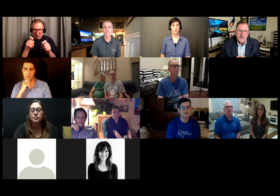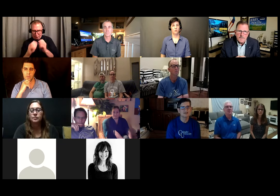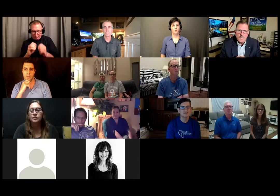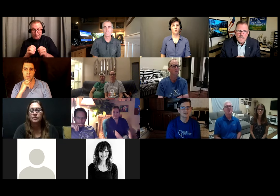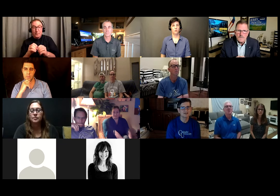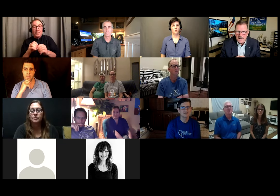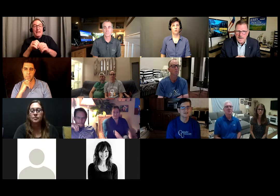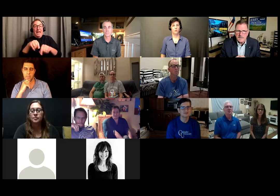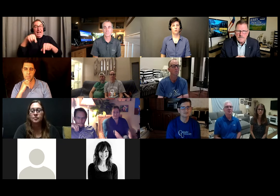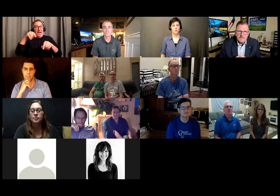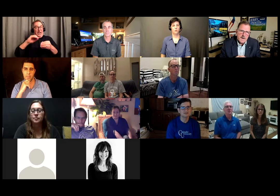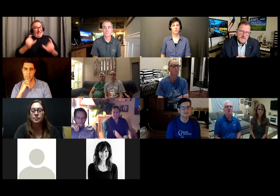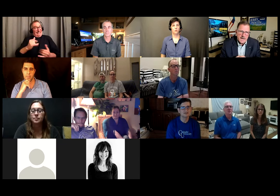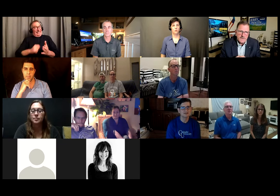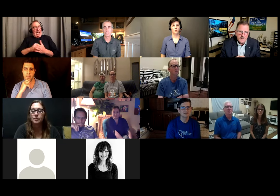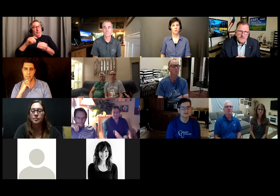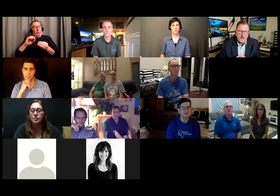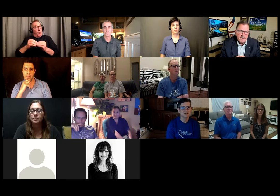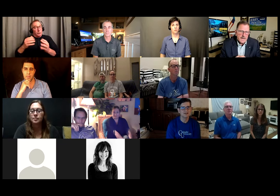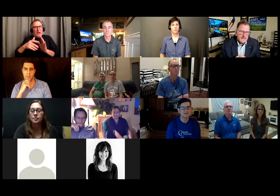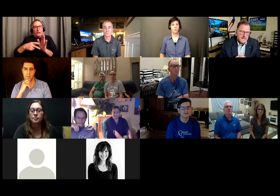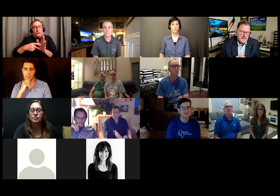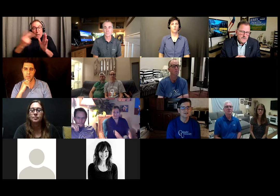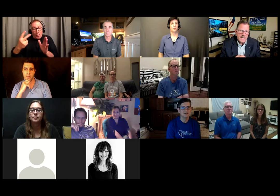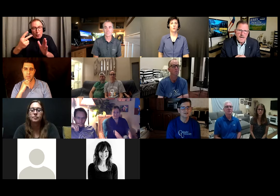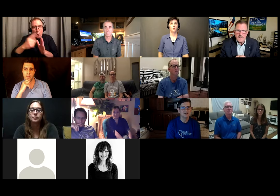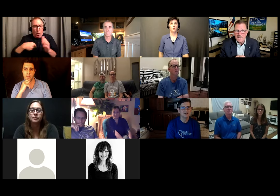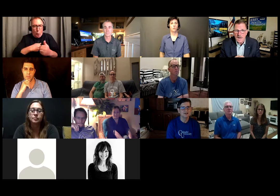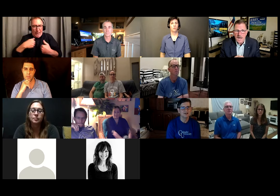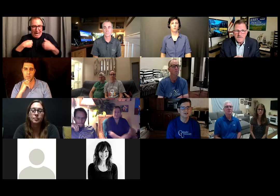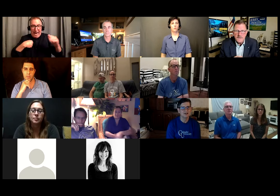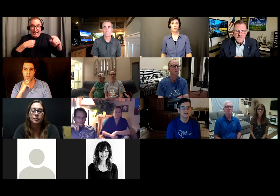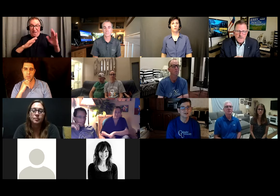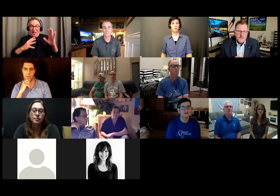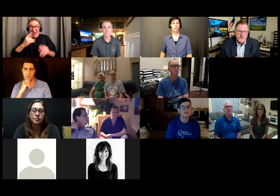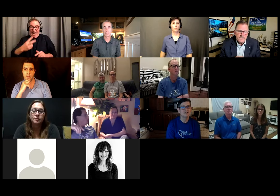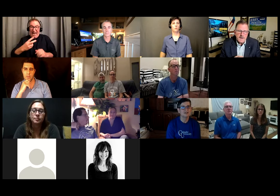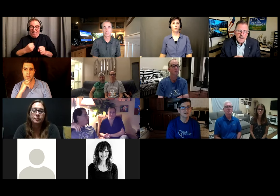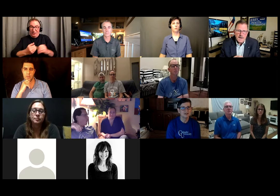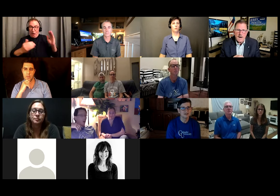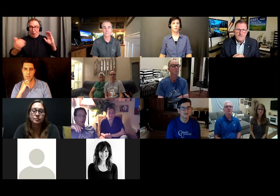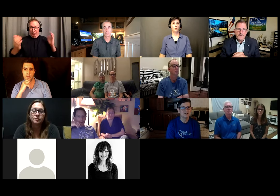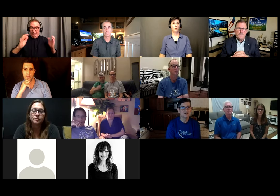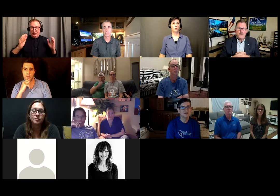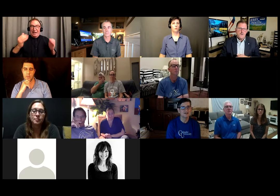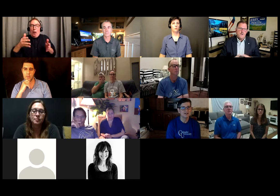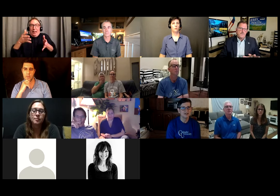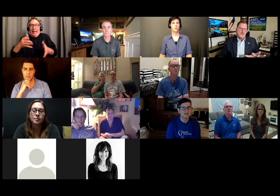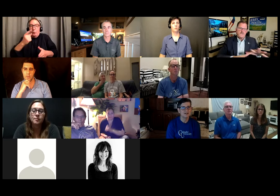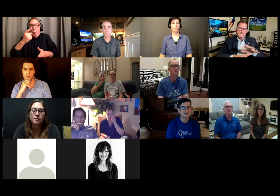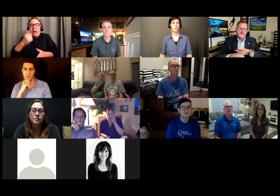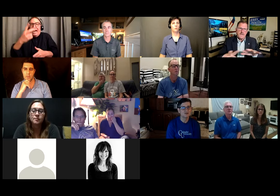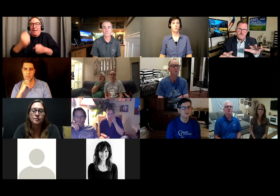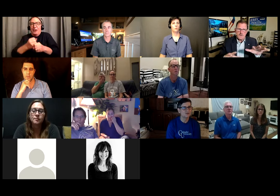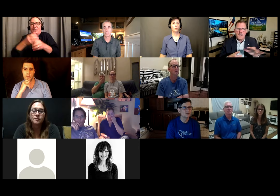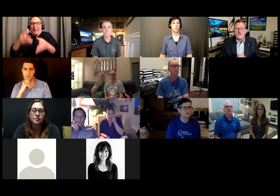over double what we had 5.5 years ago. So we have a year and a half to figure out how to